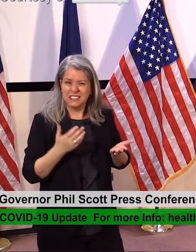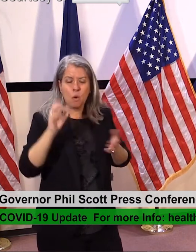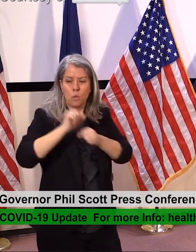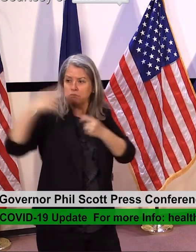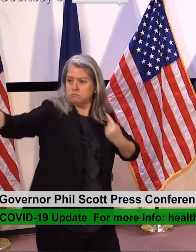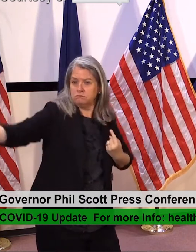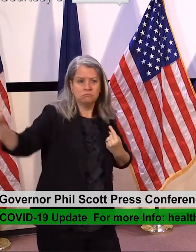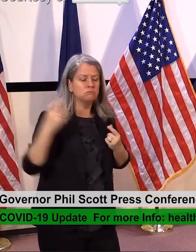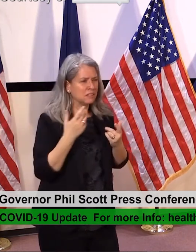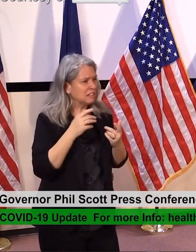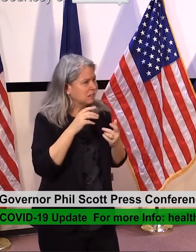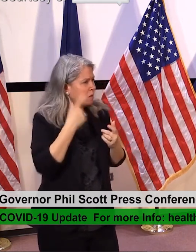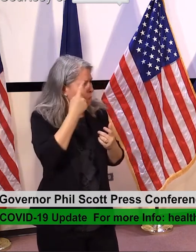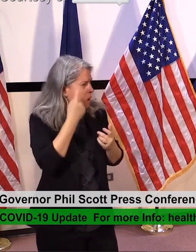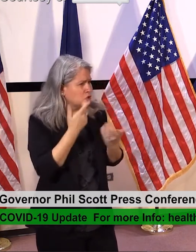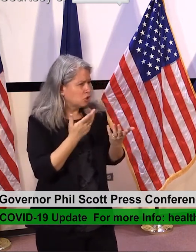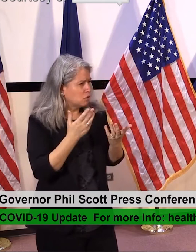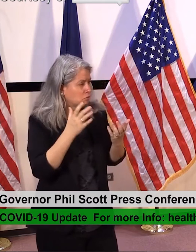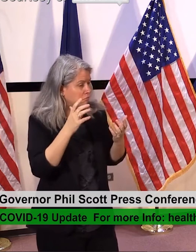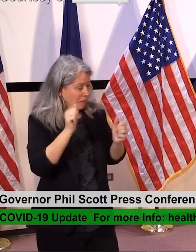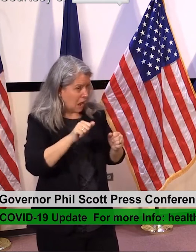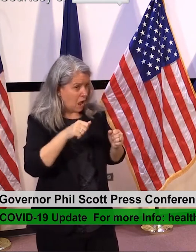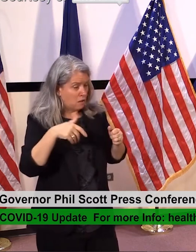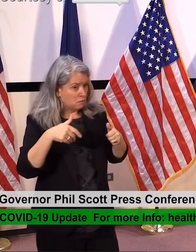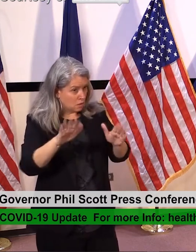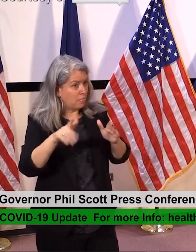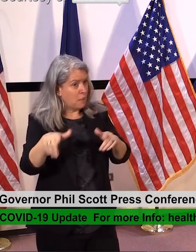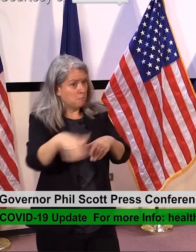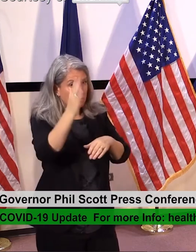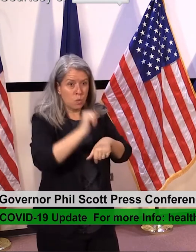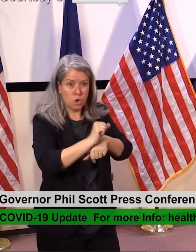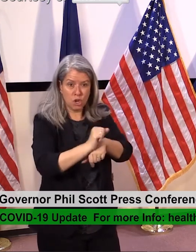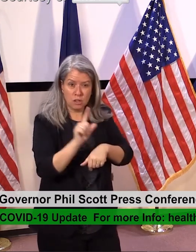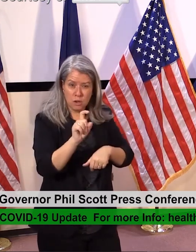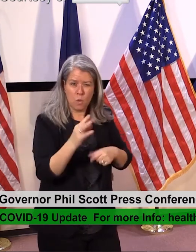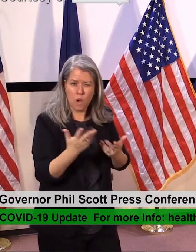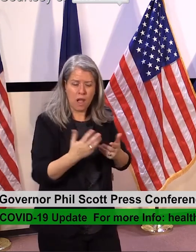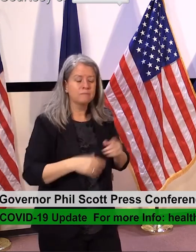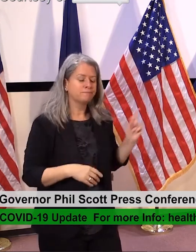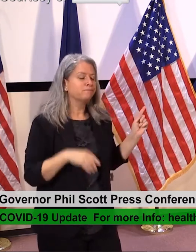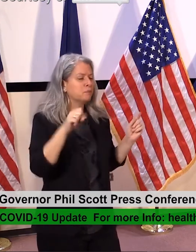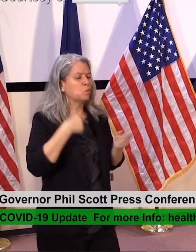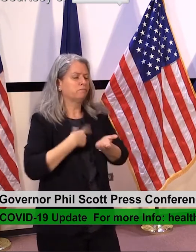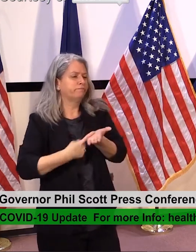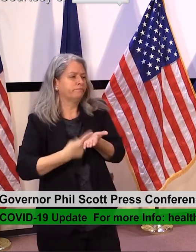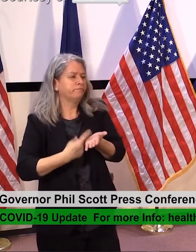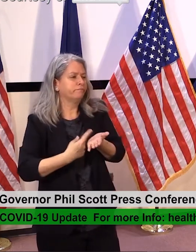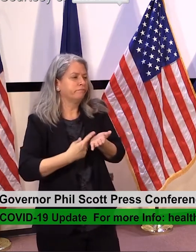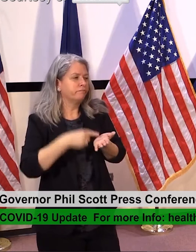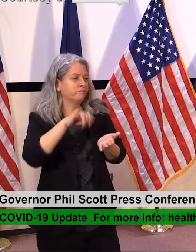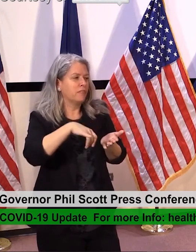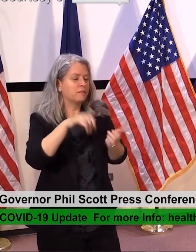in preparation for what's coming in the next month or so. And we'll, as you might have noticed, when